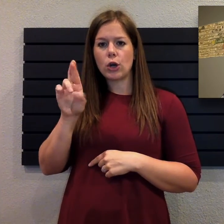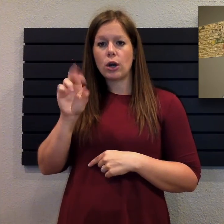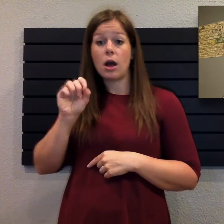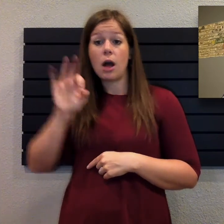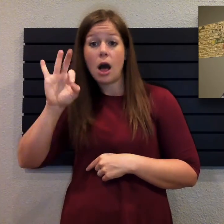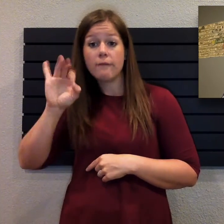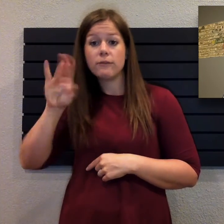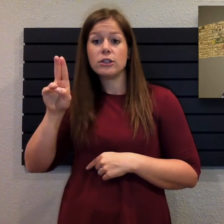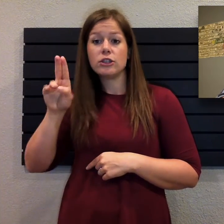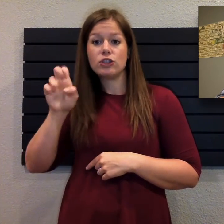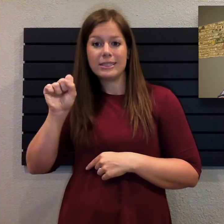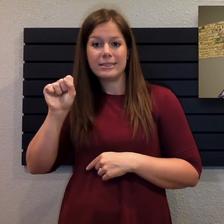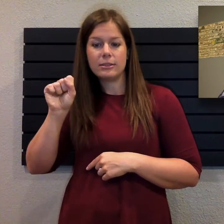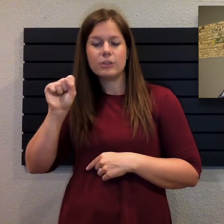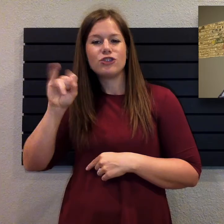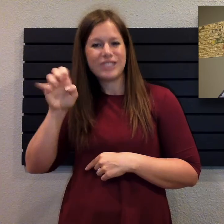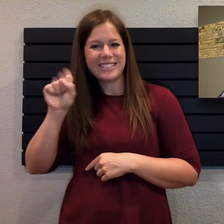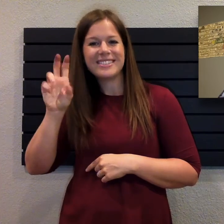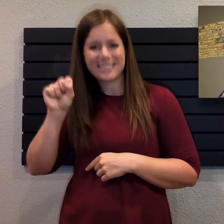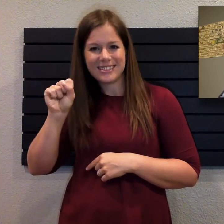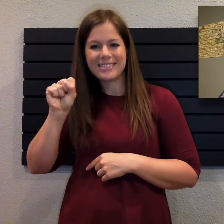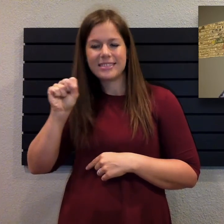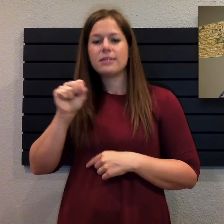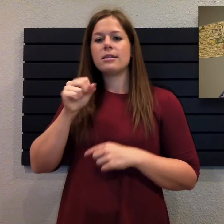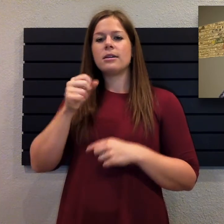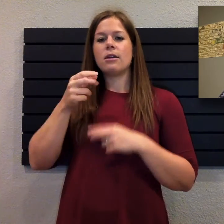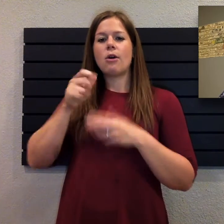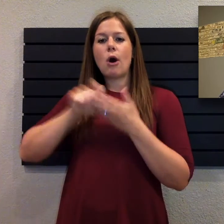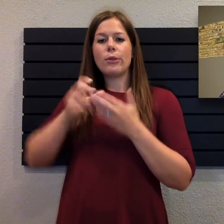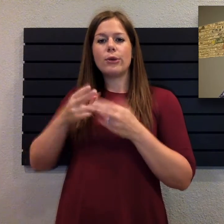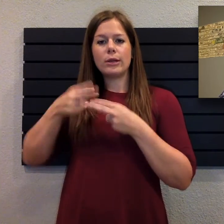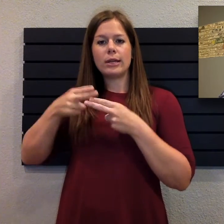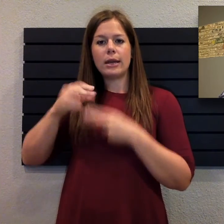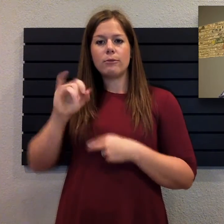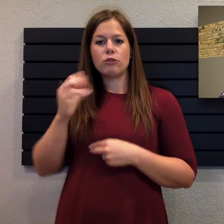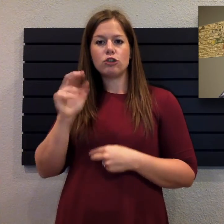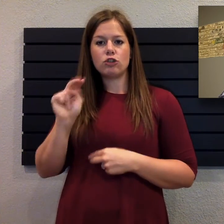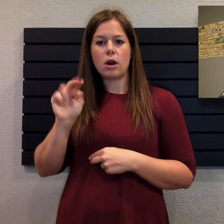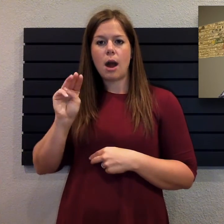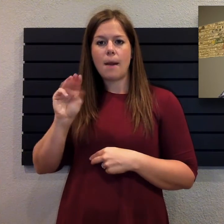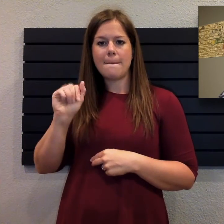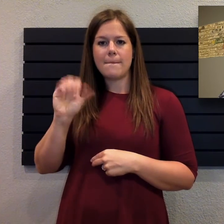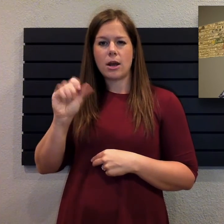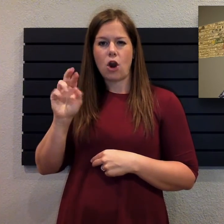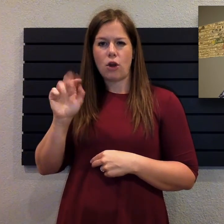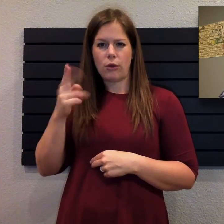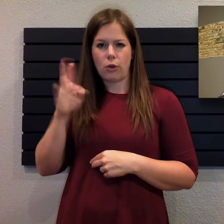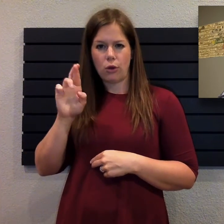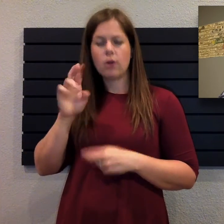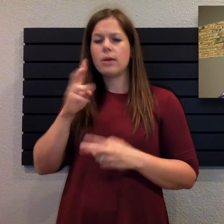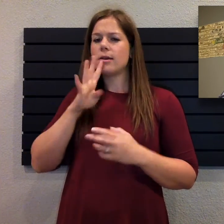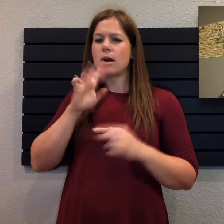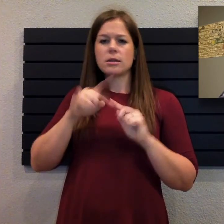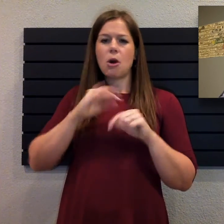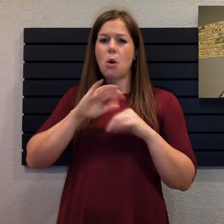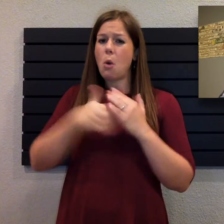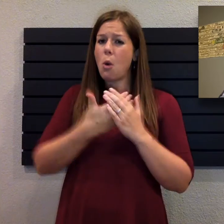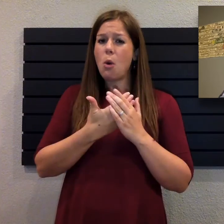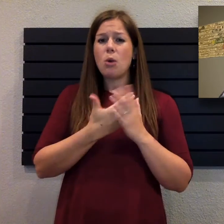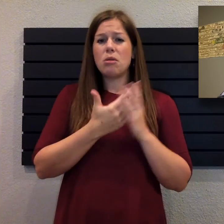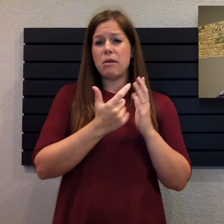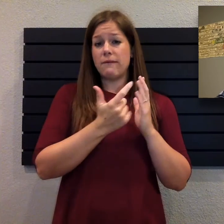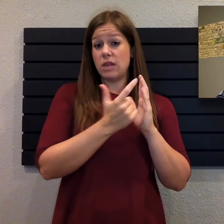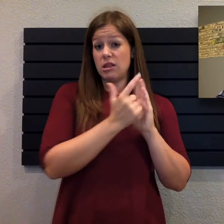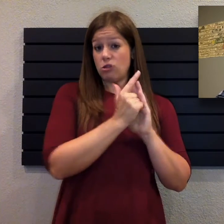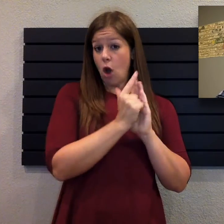covers how they broke every single Jewish law and in order to hold this trial. And it was a completely illegal farce of